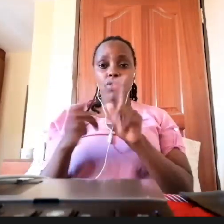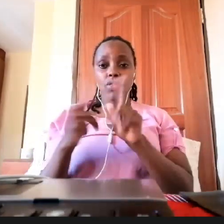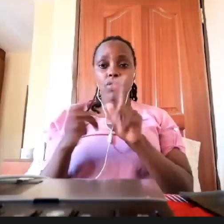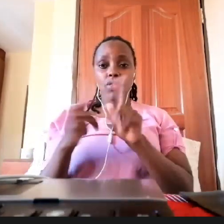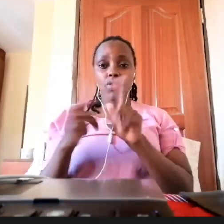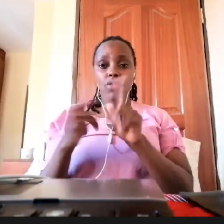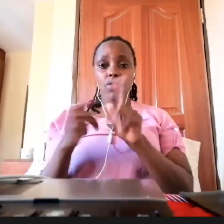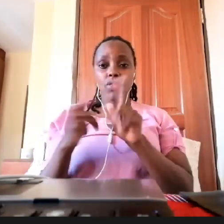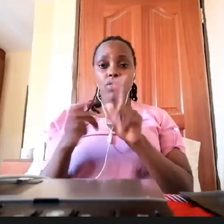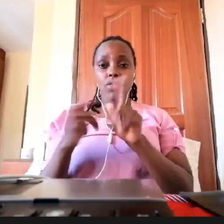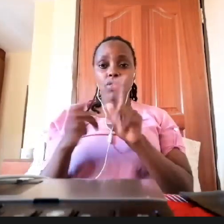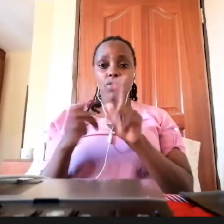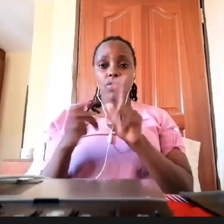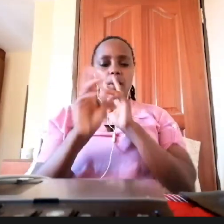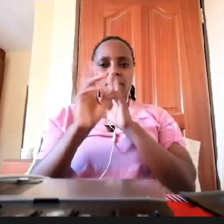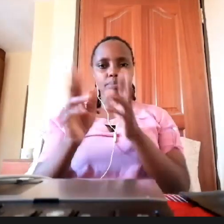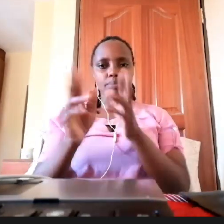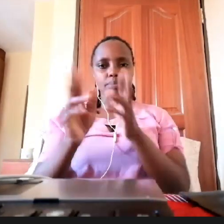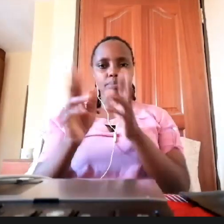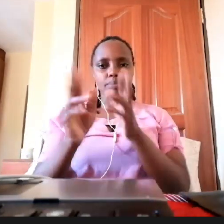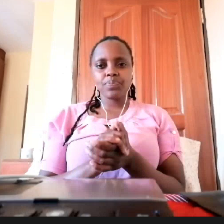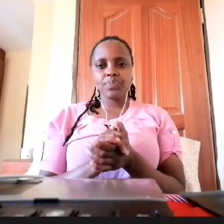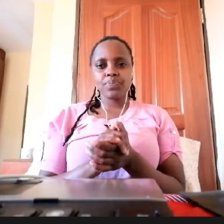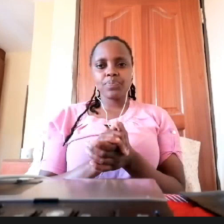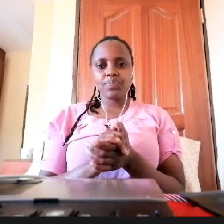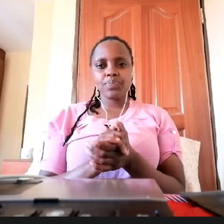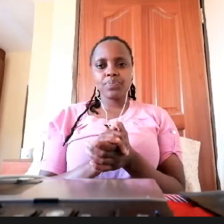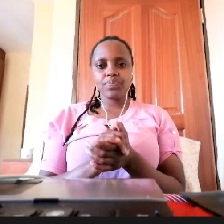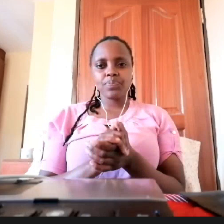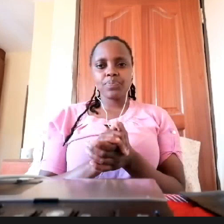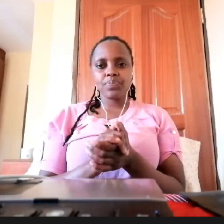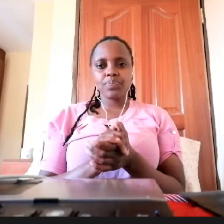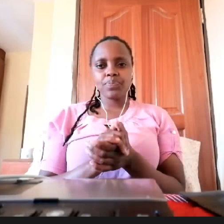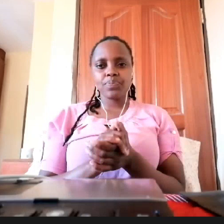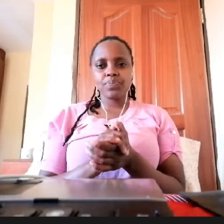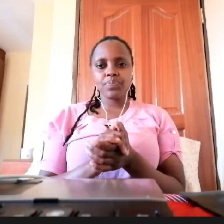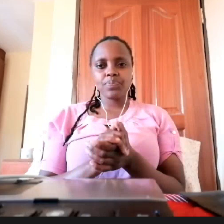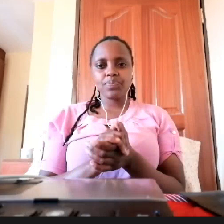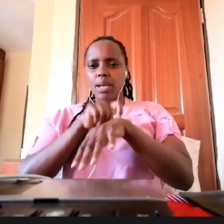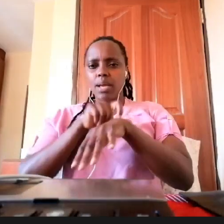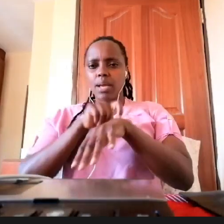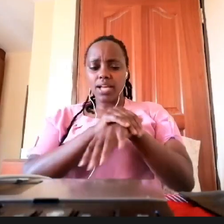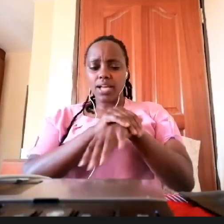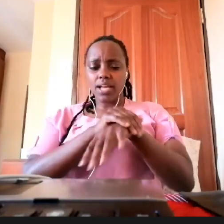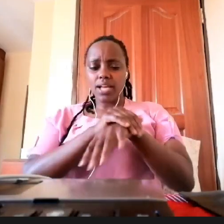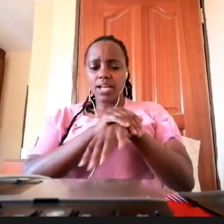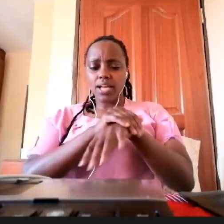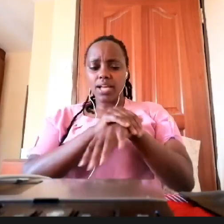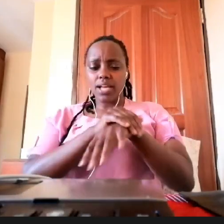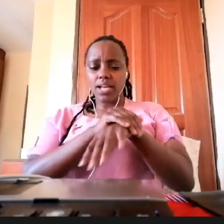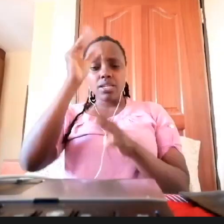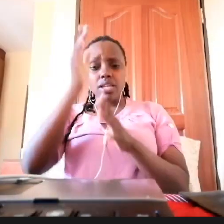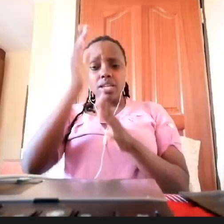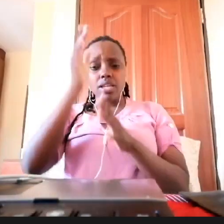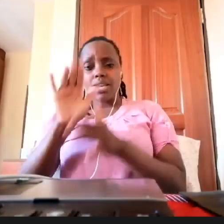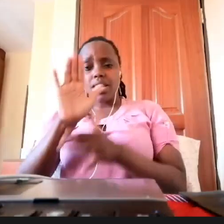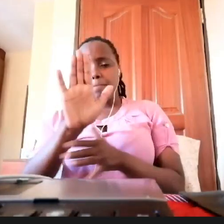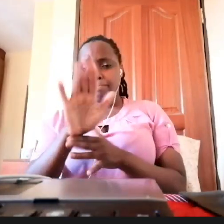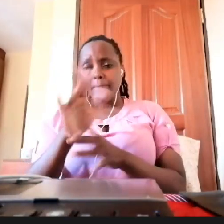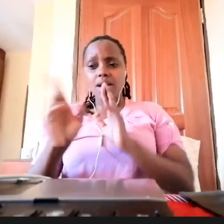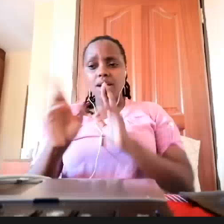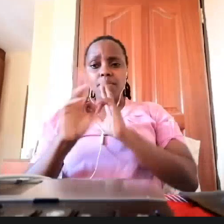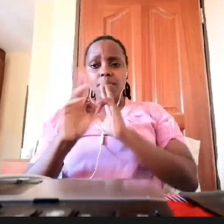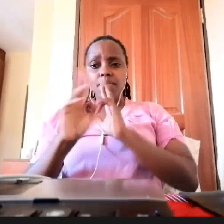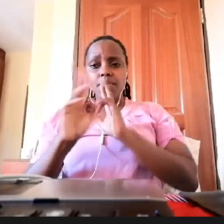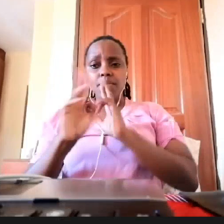CSOs, we submit our report. So we started planning early. As soon as we heard the government was planning to submit their report, we